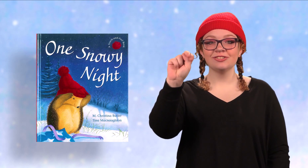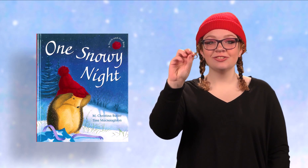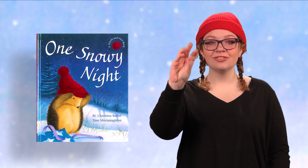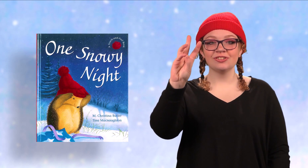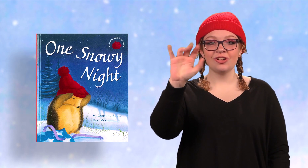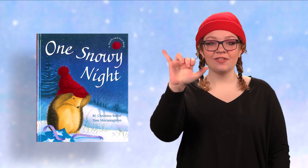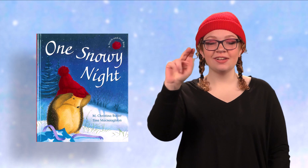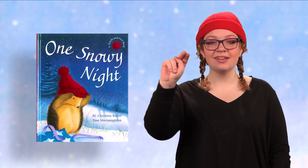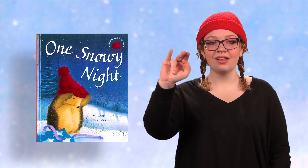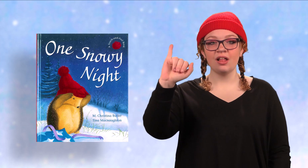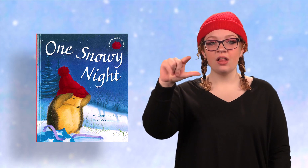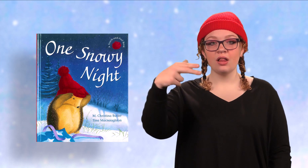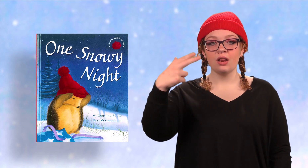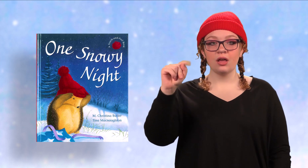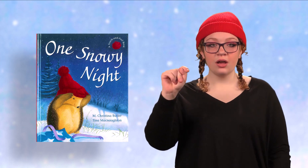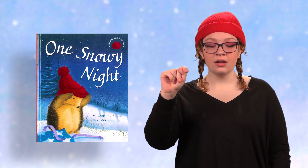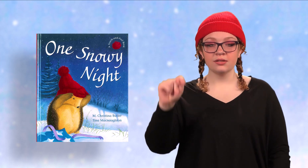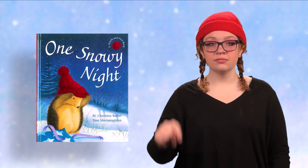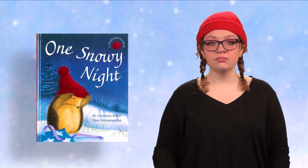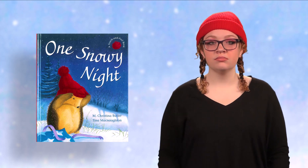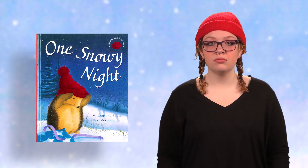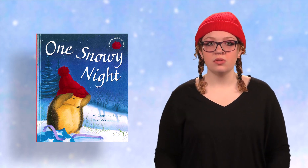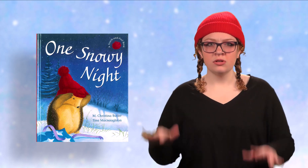One snowy night.